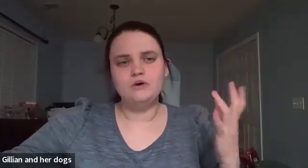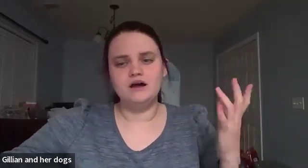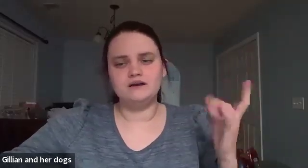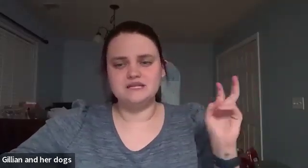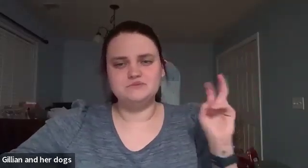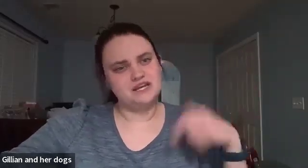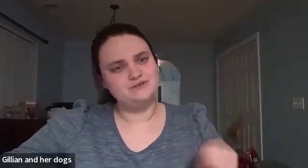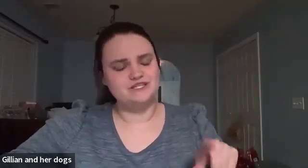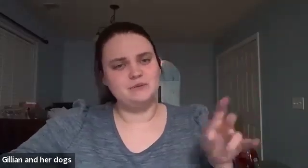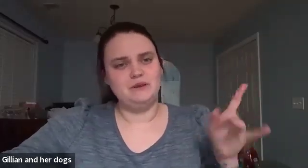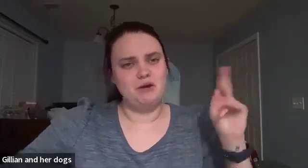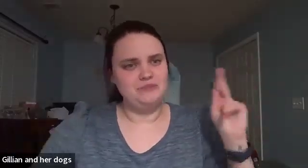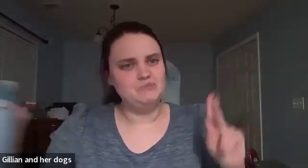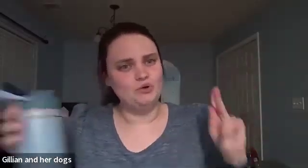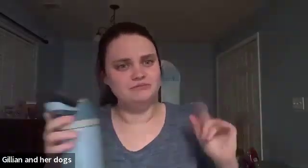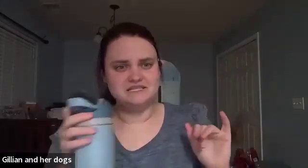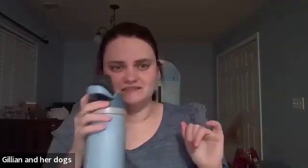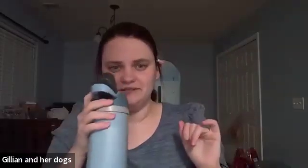whole subject next week is going to be about people, basically.